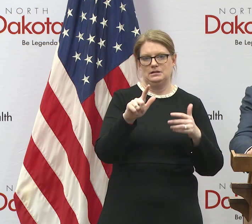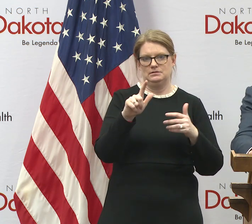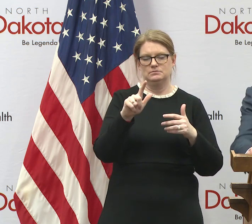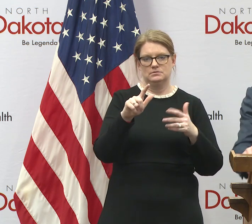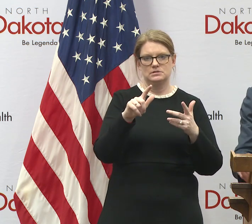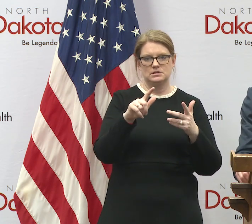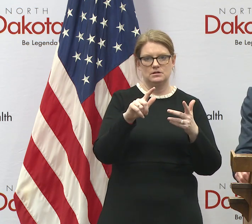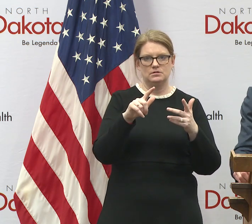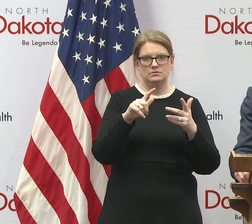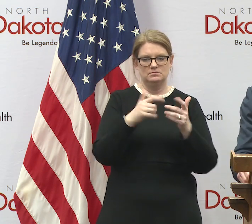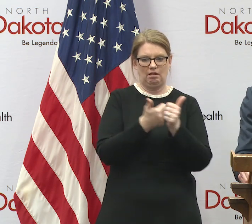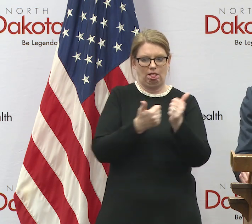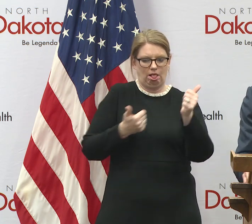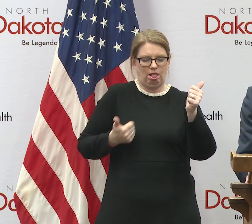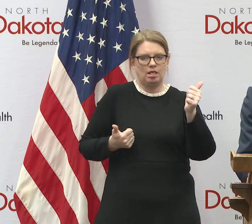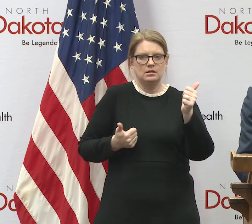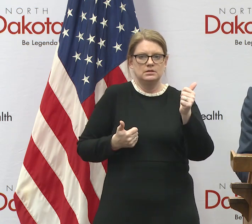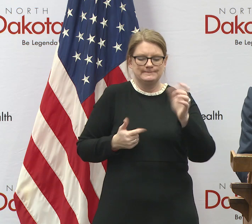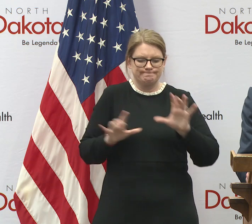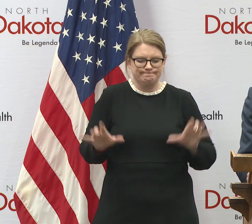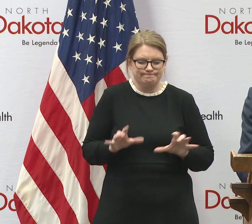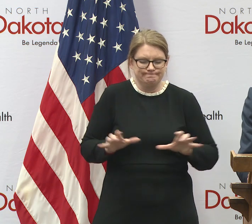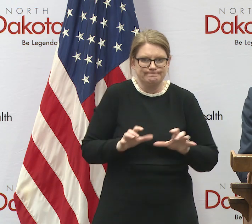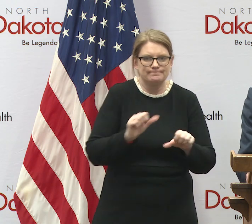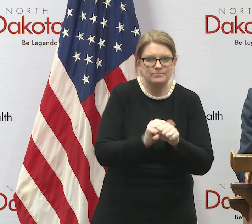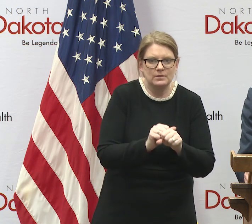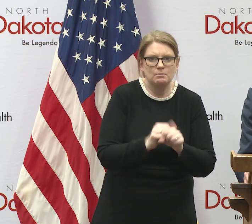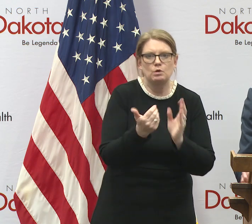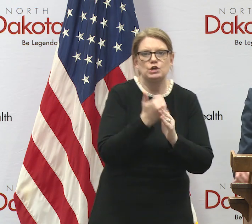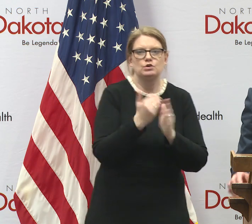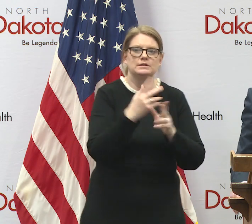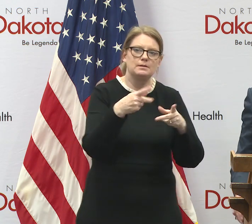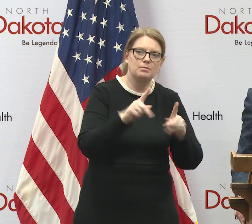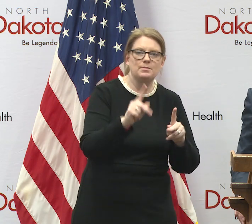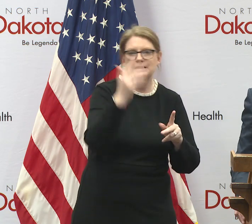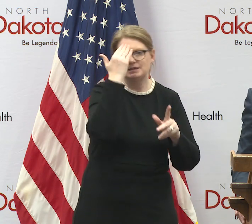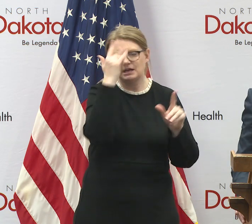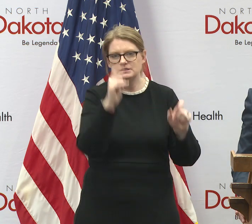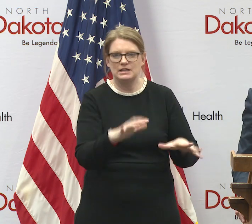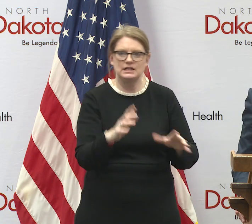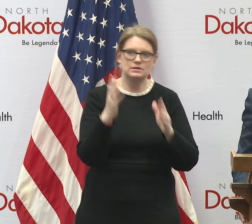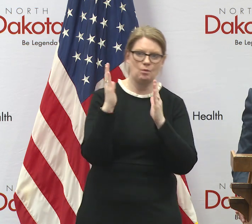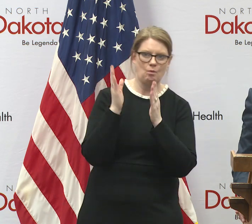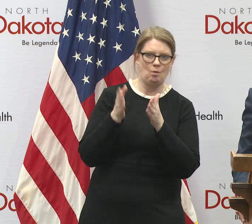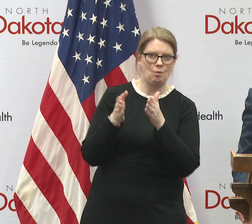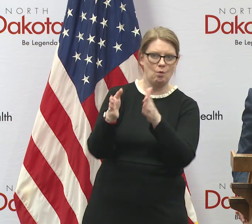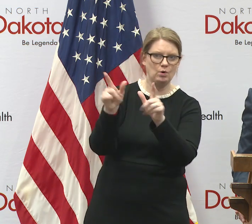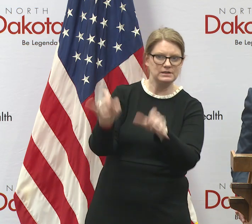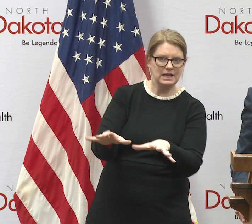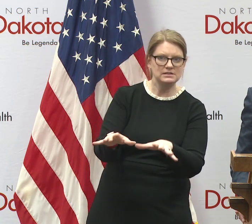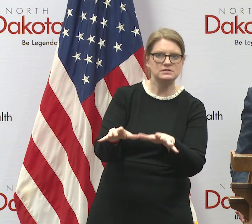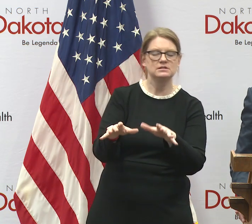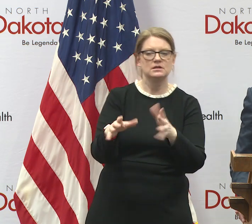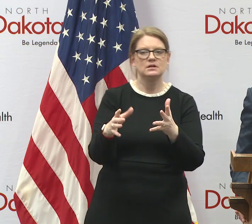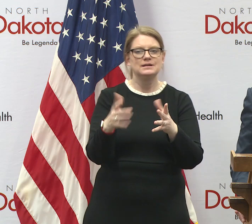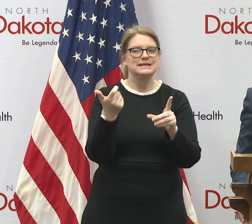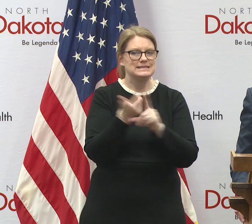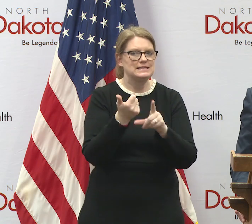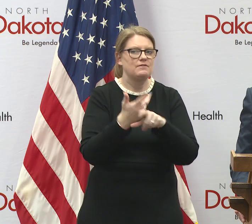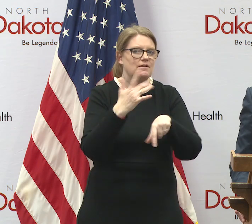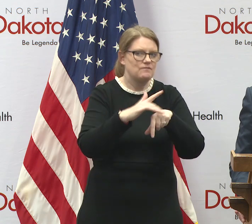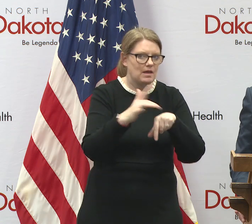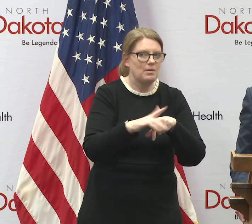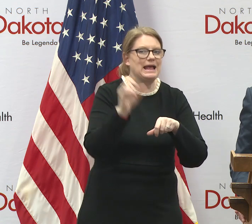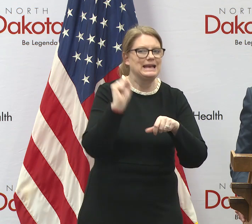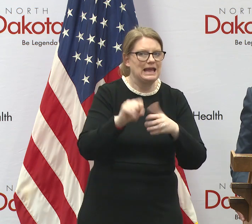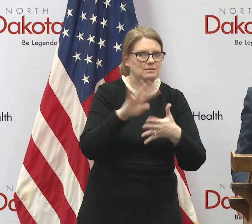through some special work to do that. But renewals, permits, knowledge tests, road tests, and new licenses will be available and can be